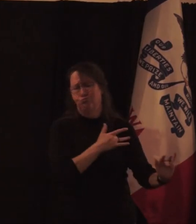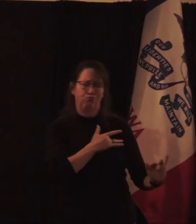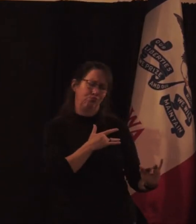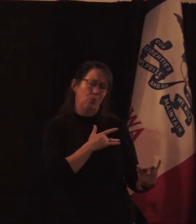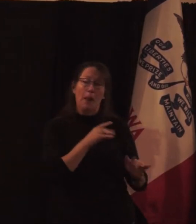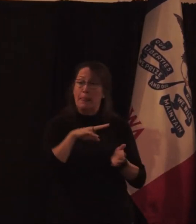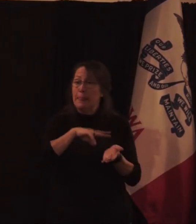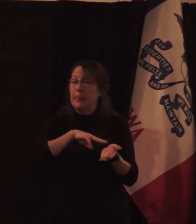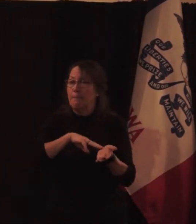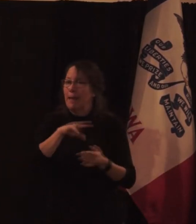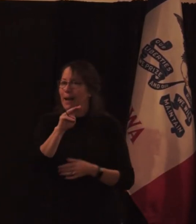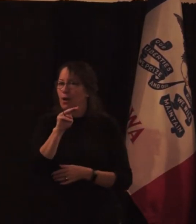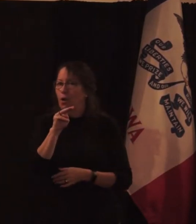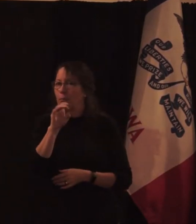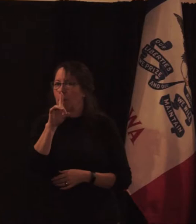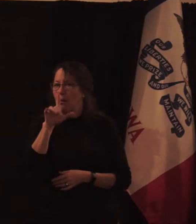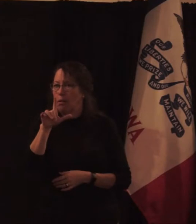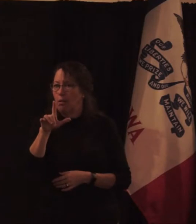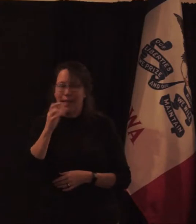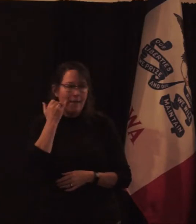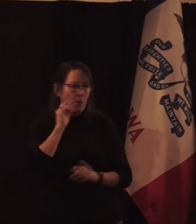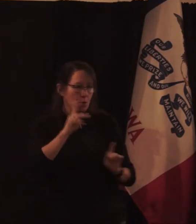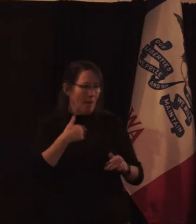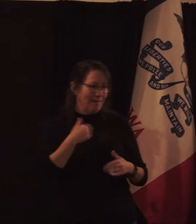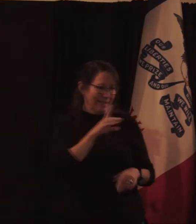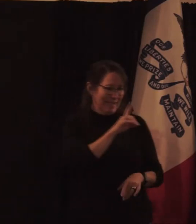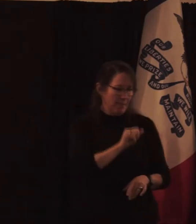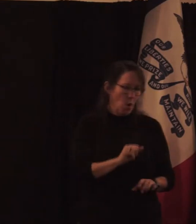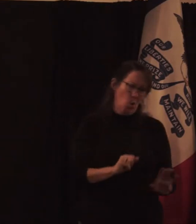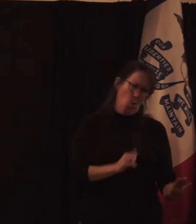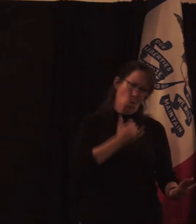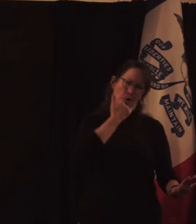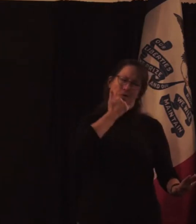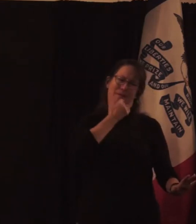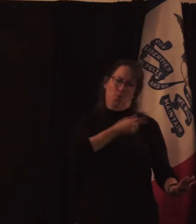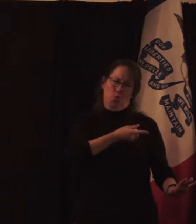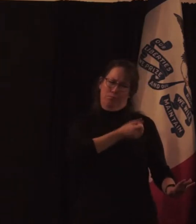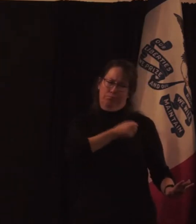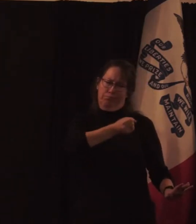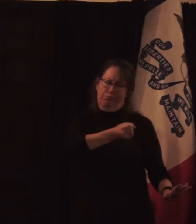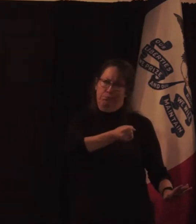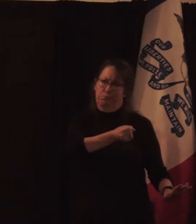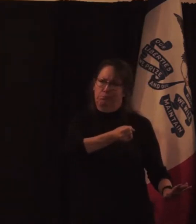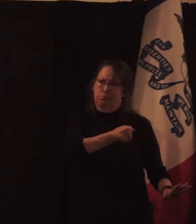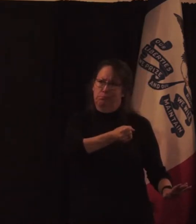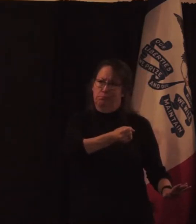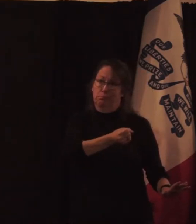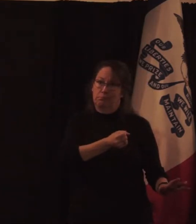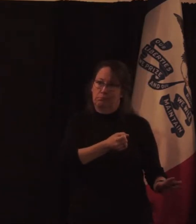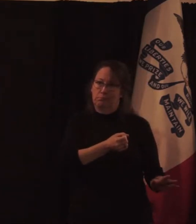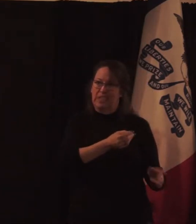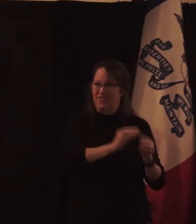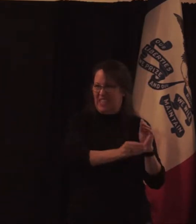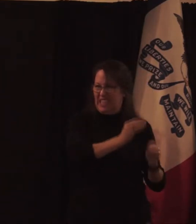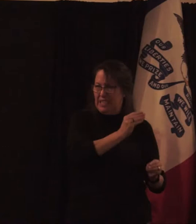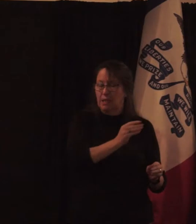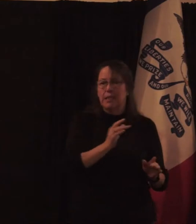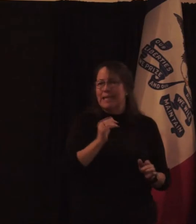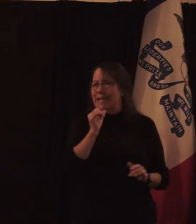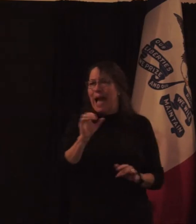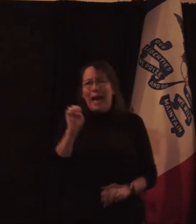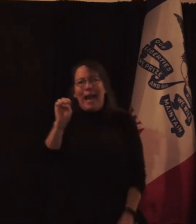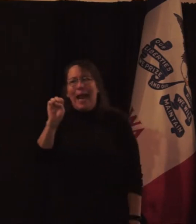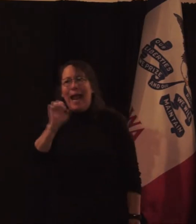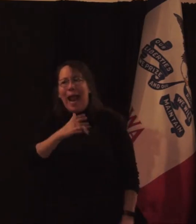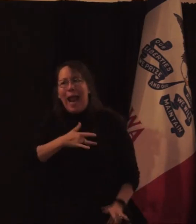And the medical model, that if you're a person with a disability, there's something wrong with you. Hmm? And so it's not